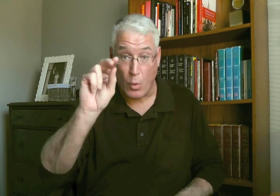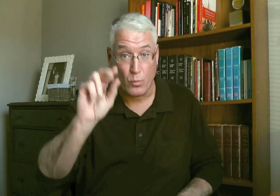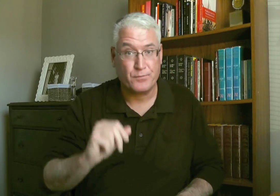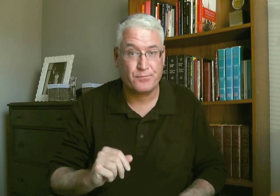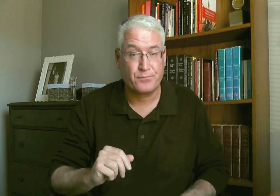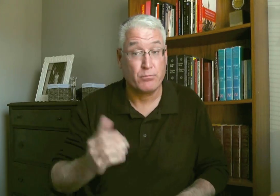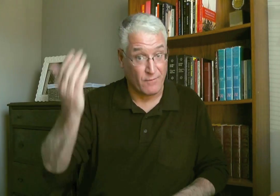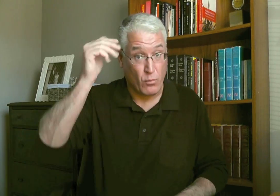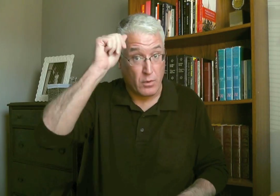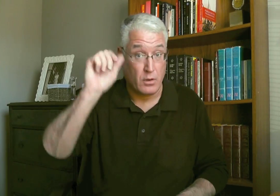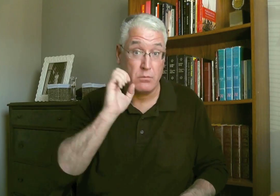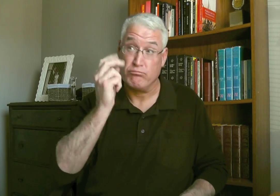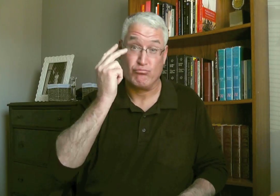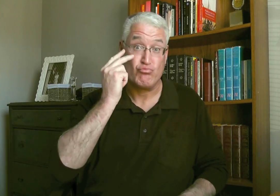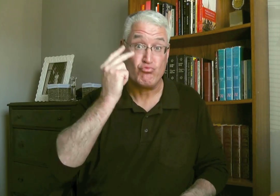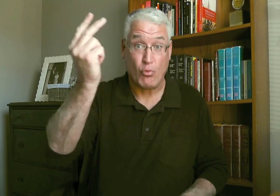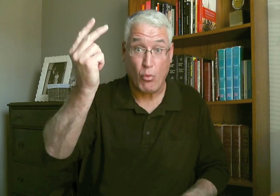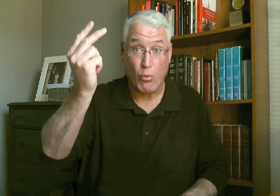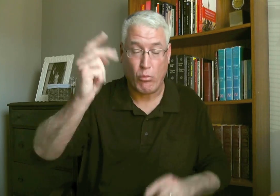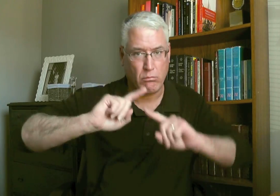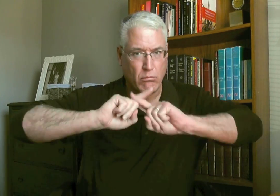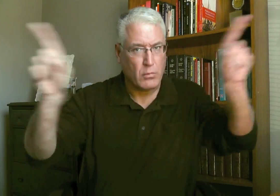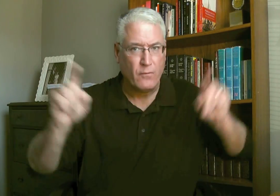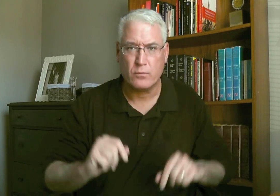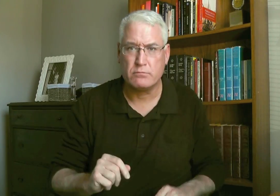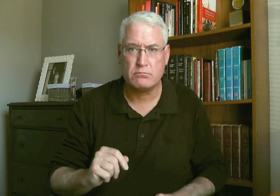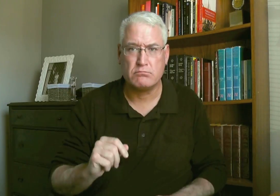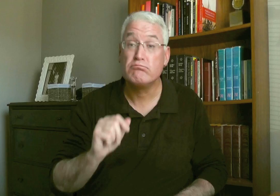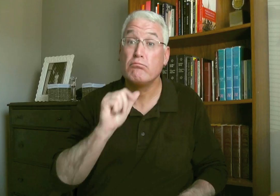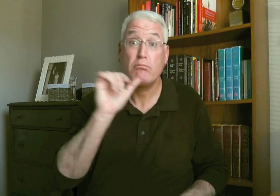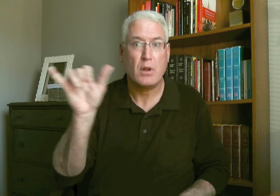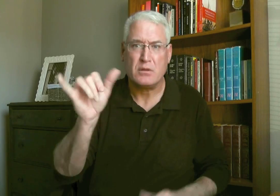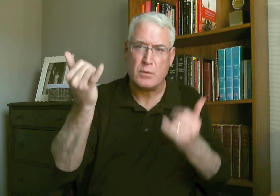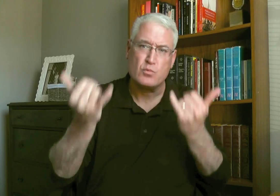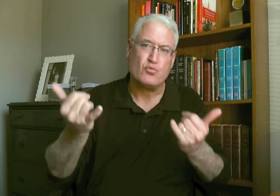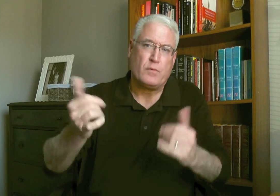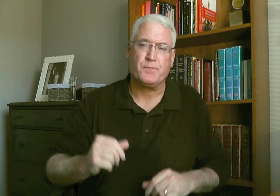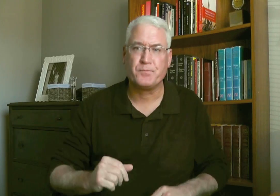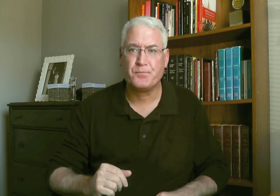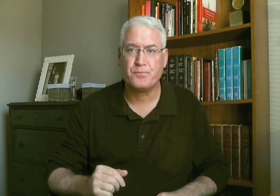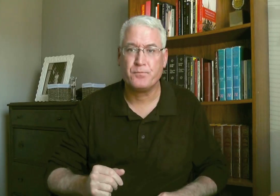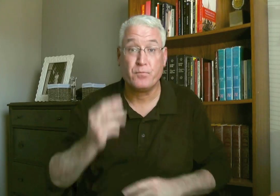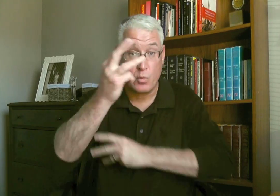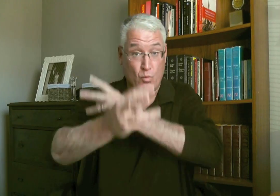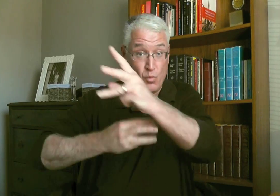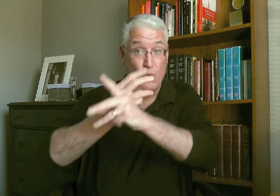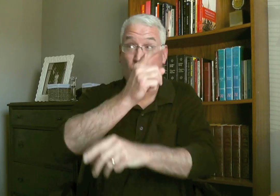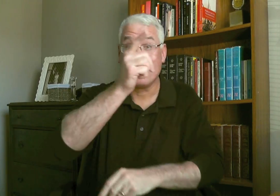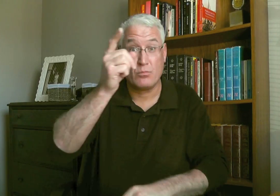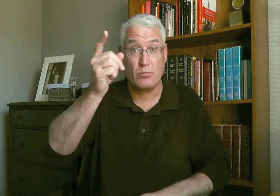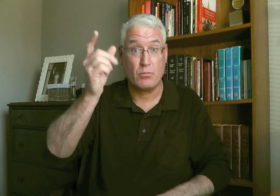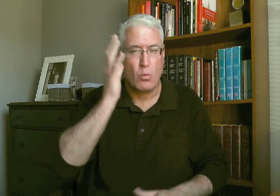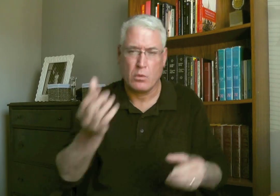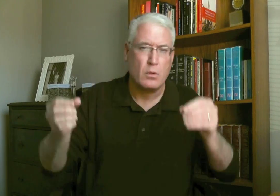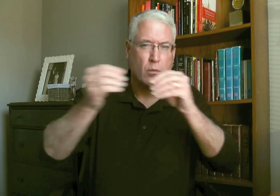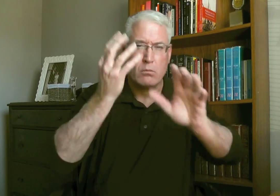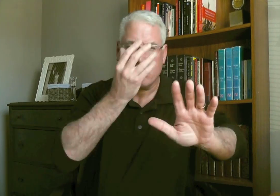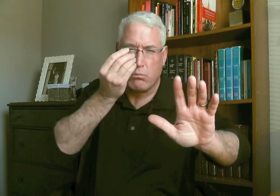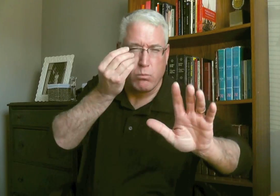sin? No. Before, Adam and Eve saw a different world, not like today. The world out